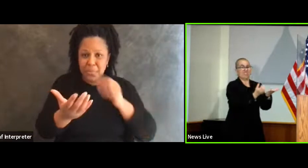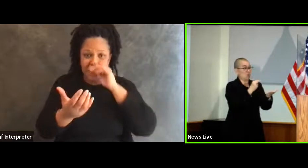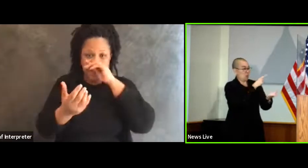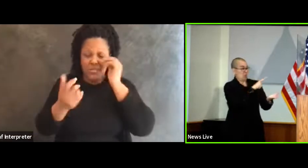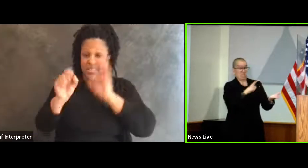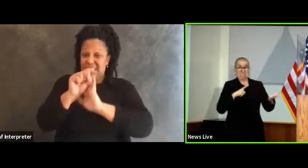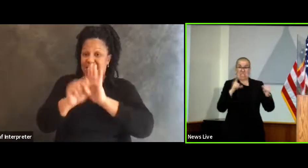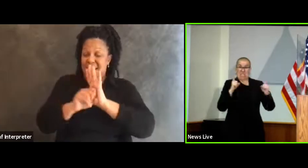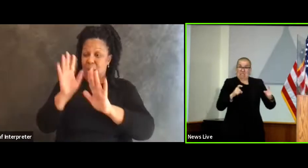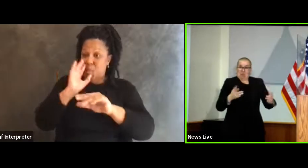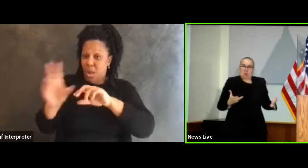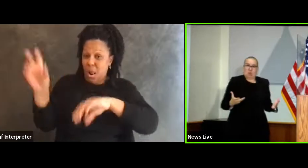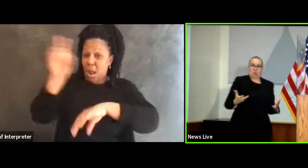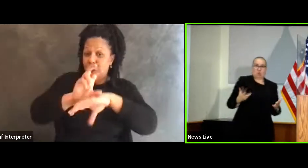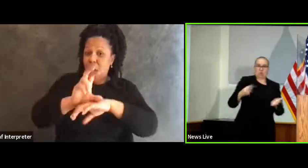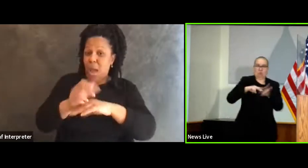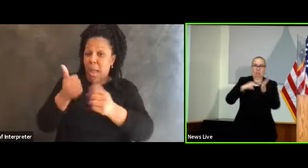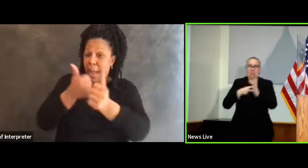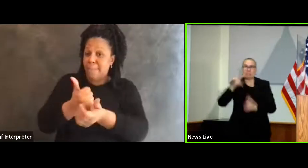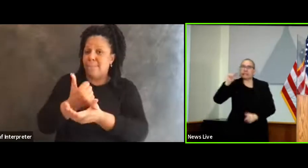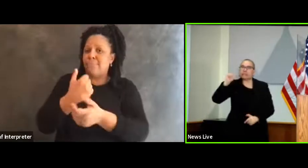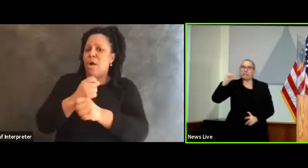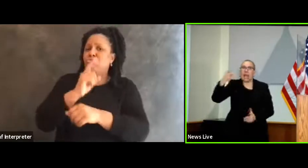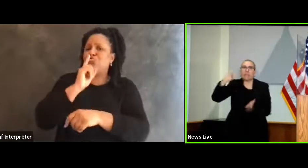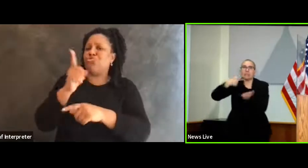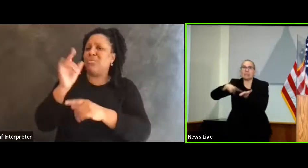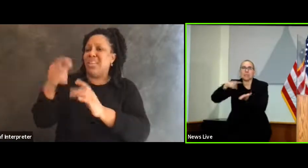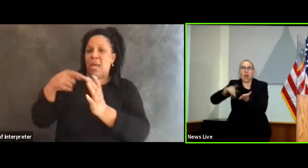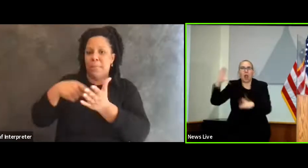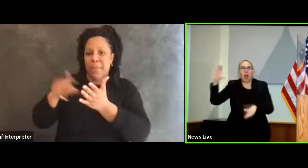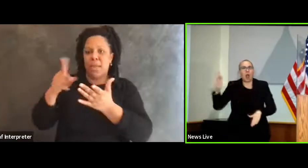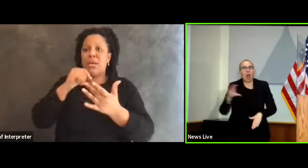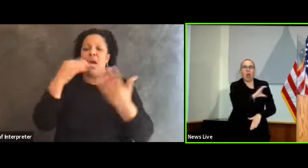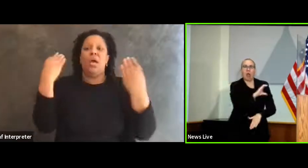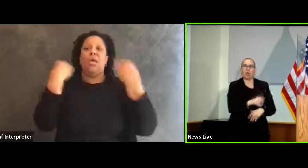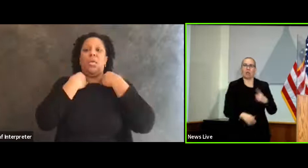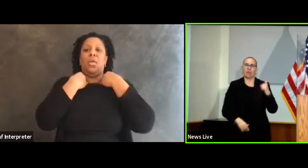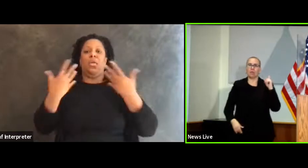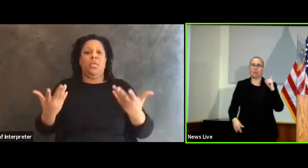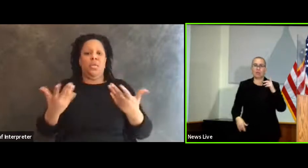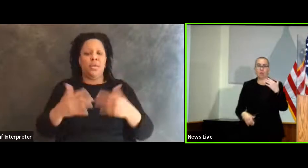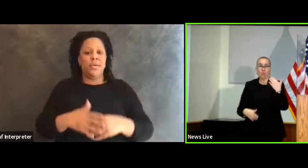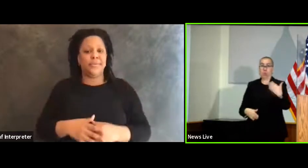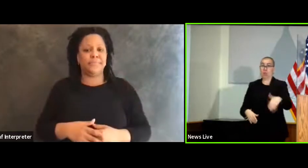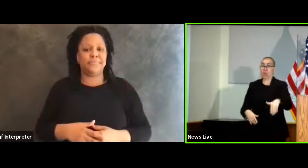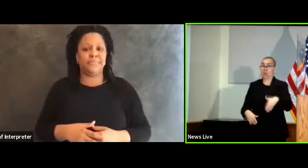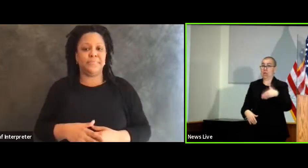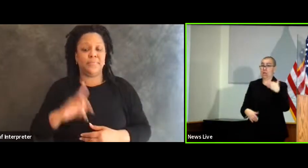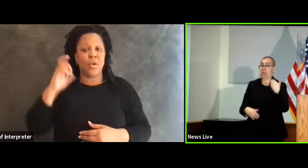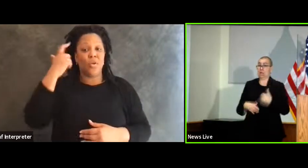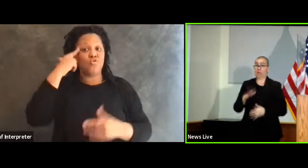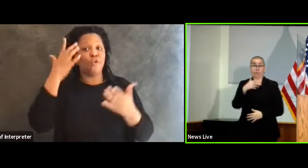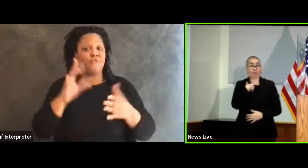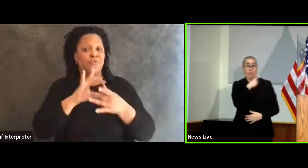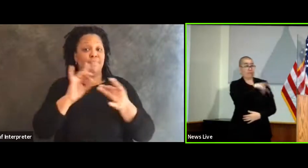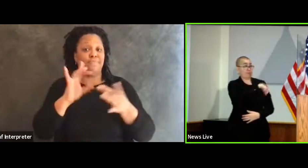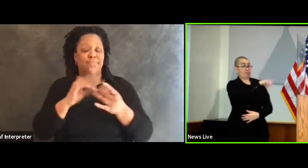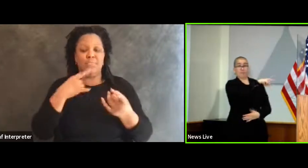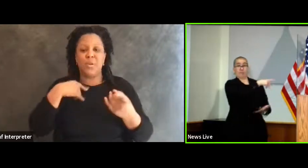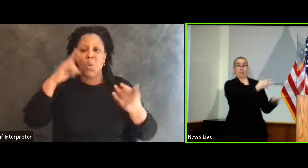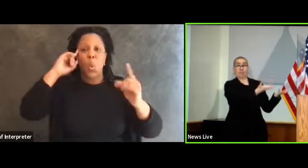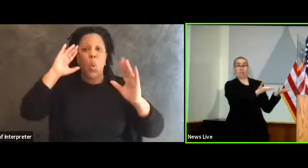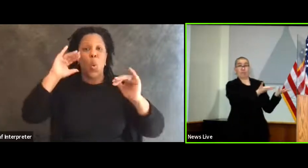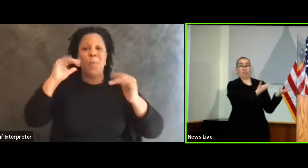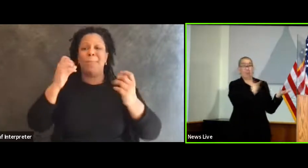that their taxpayers don't get I'll let the legislators speak on that. I'm not hopeful. I asked for the money, and many folks here asked for the money for Lake